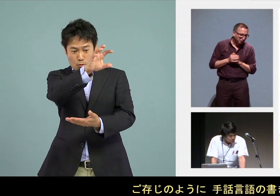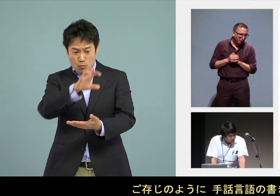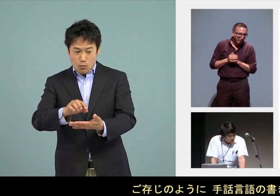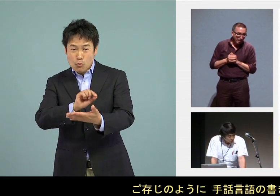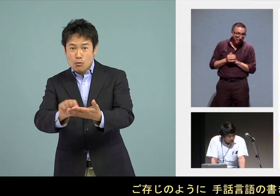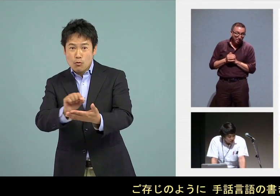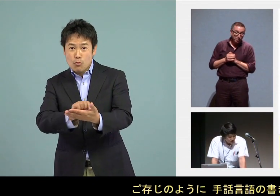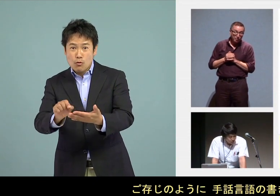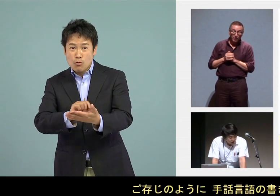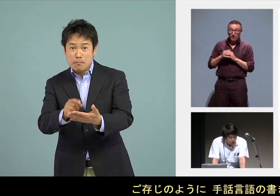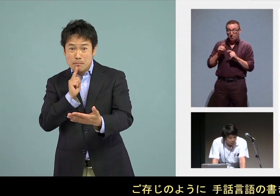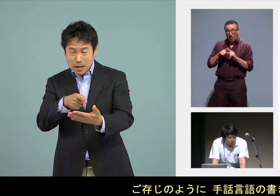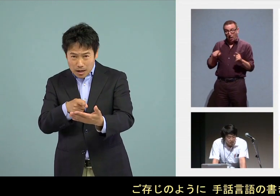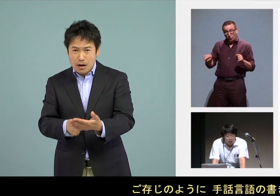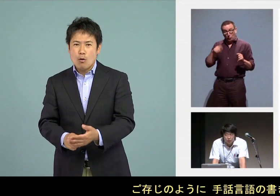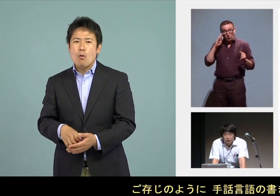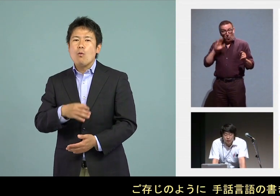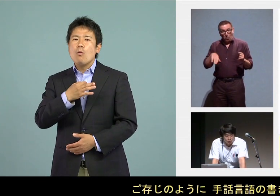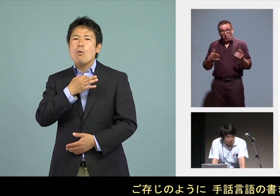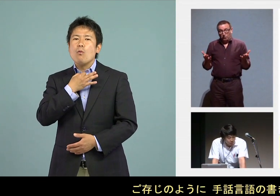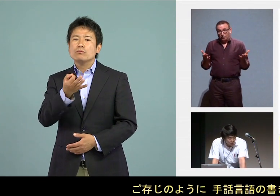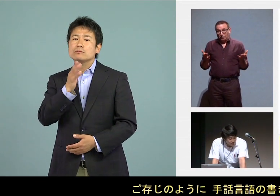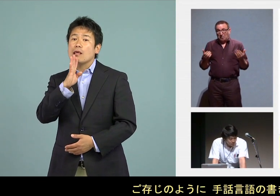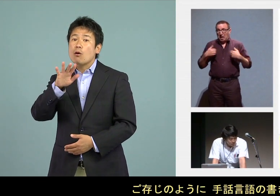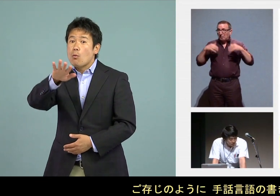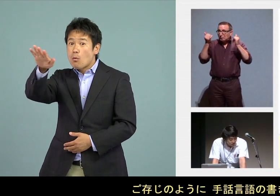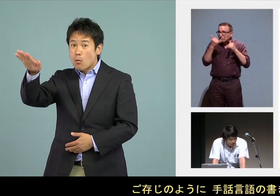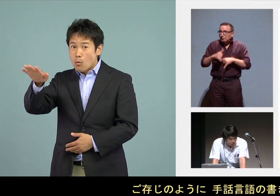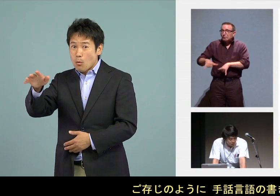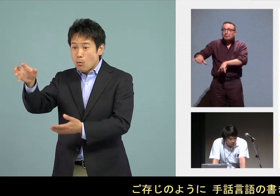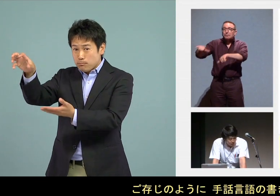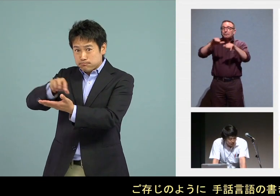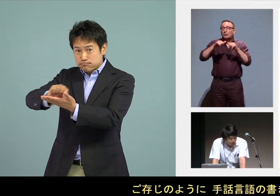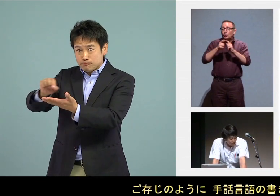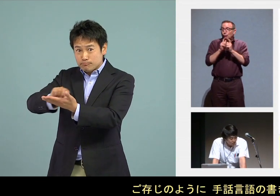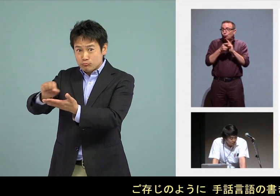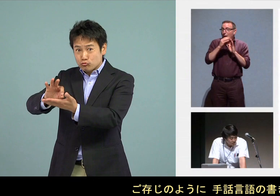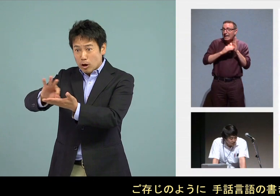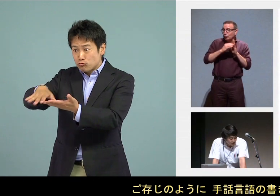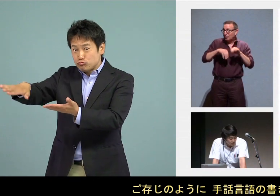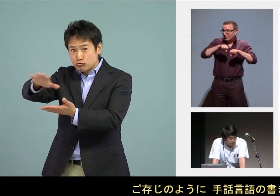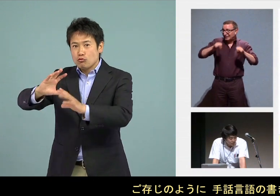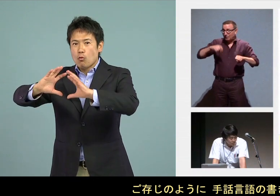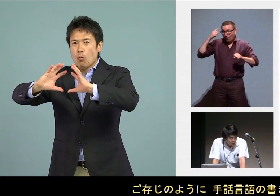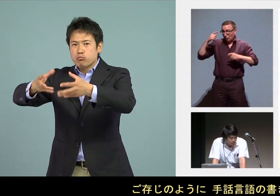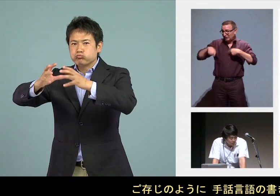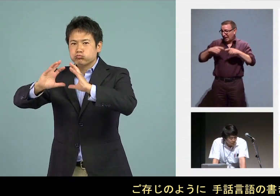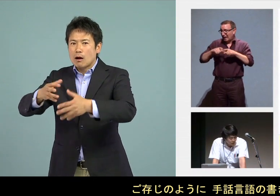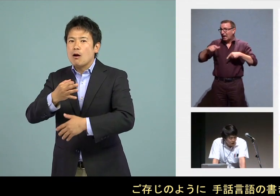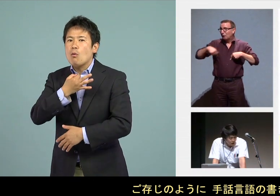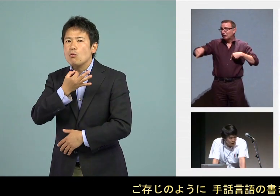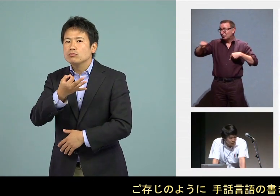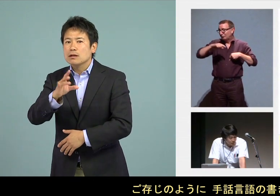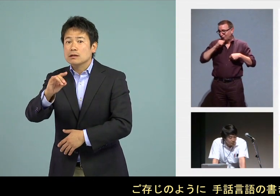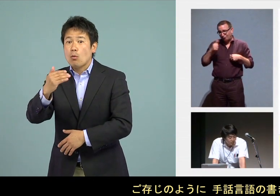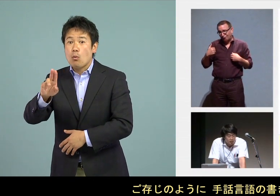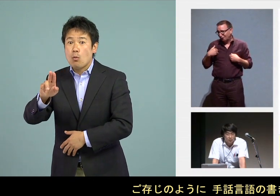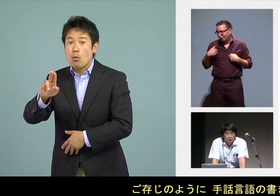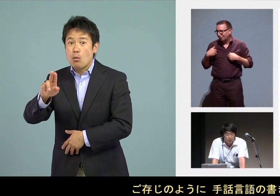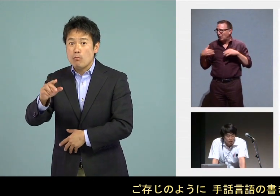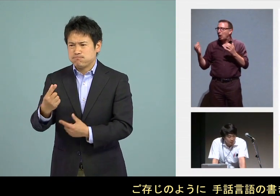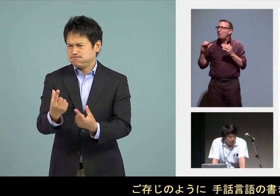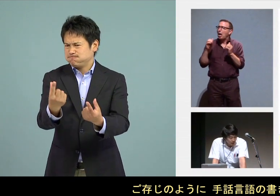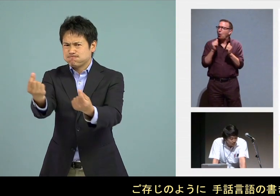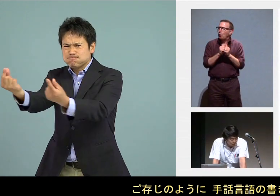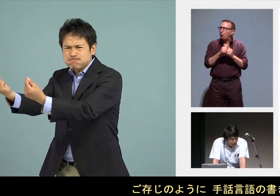As you know, there is not a commonly used transcription system for sign languages in comparison with